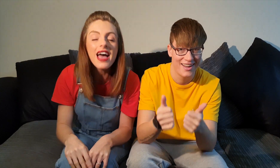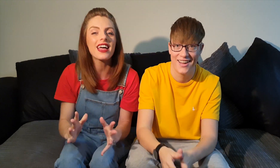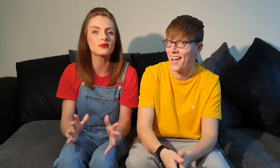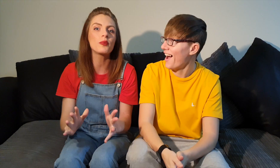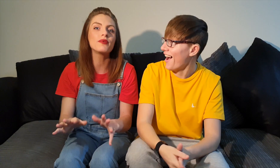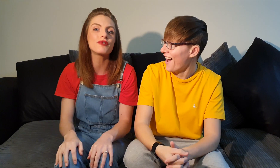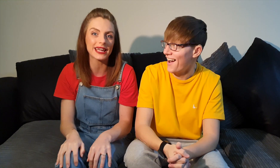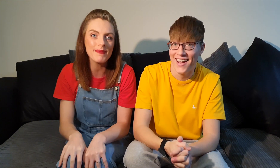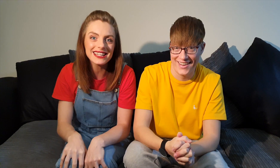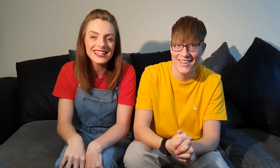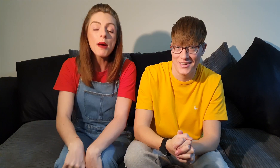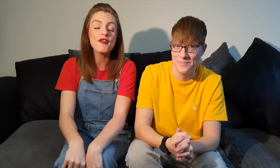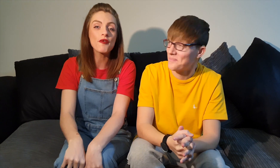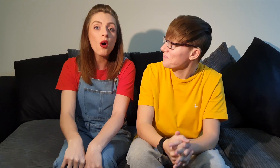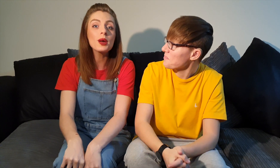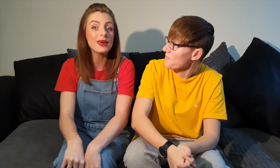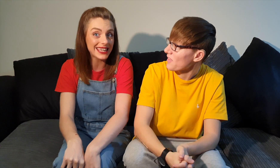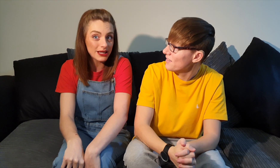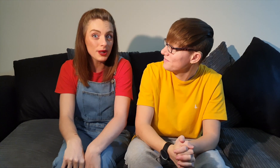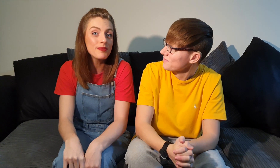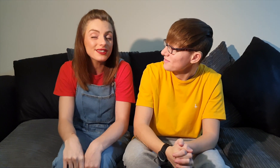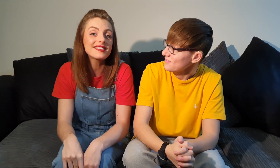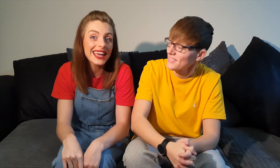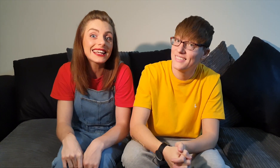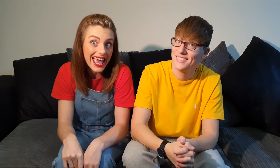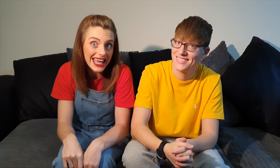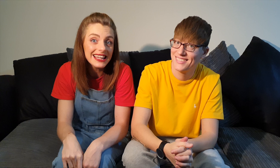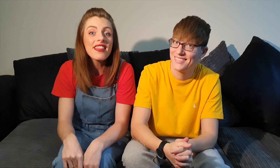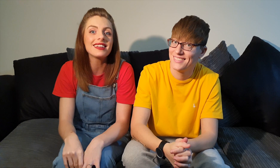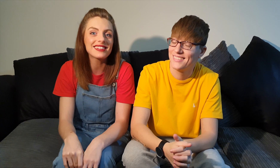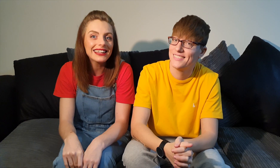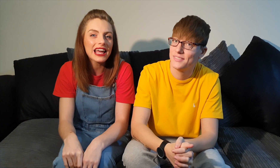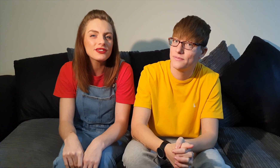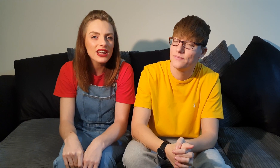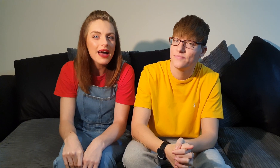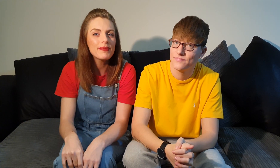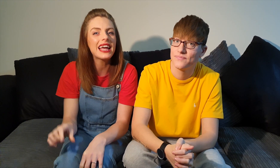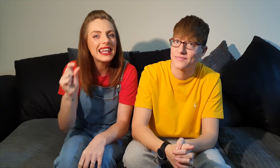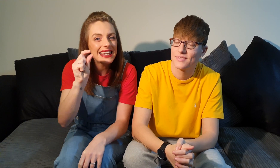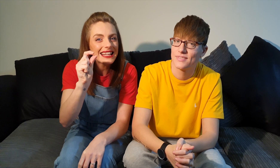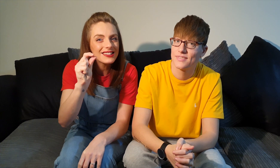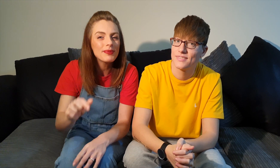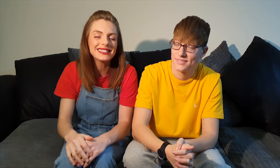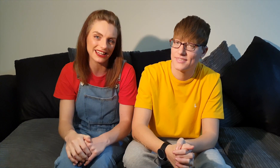That's what we would recommend. Before we begin, we must say again that sign language can be a little bit